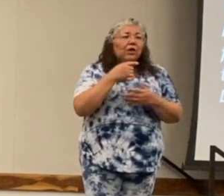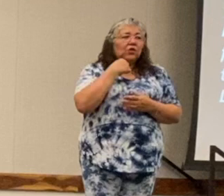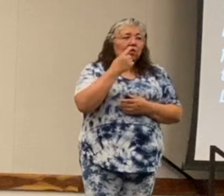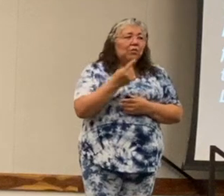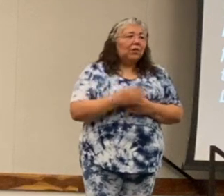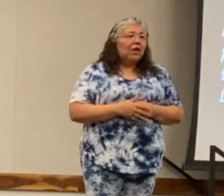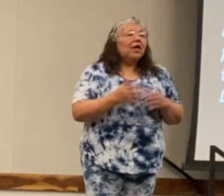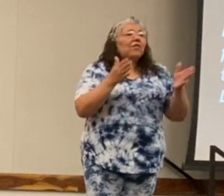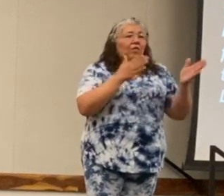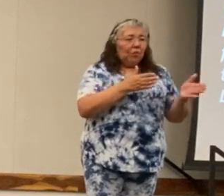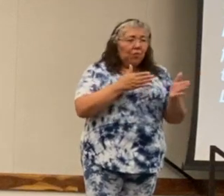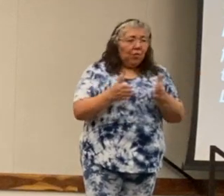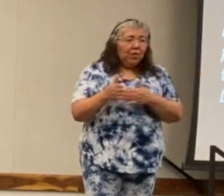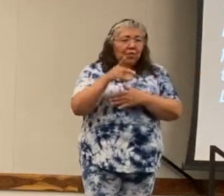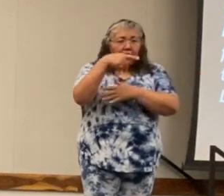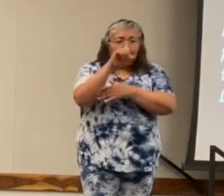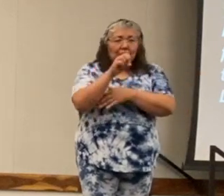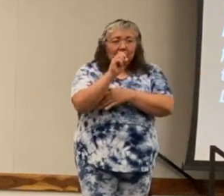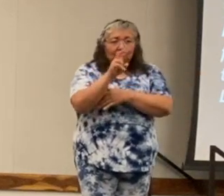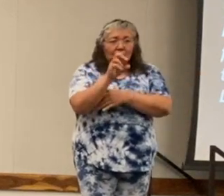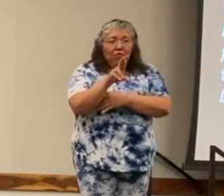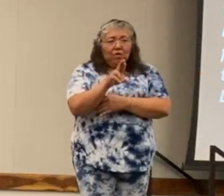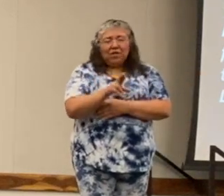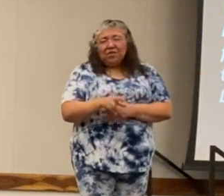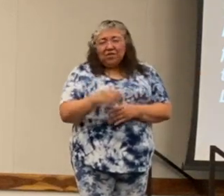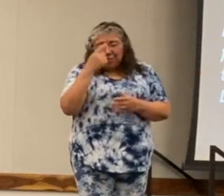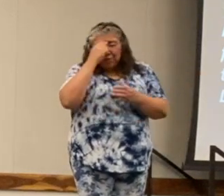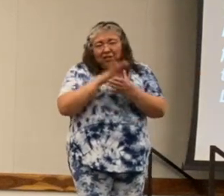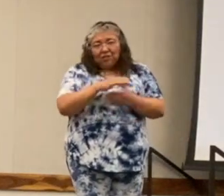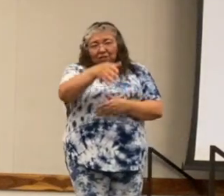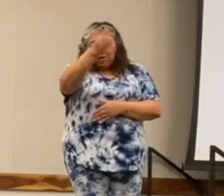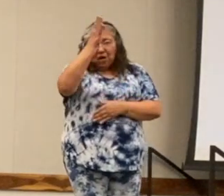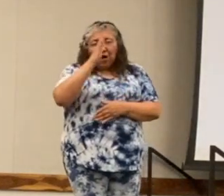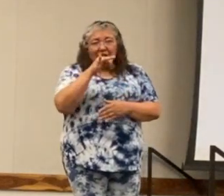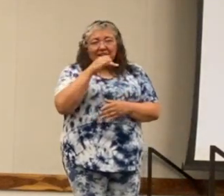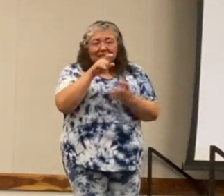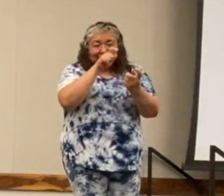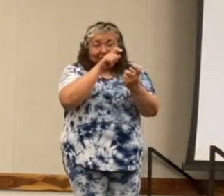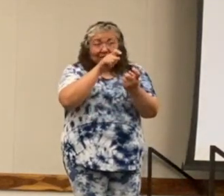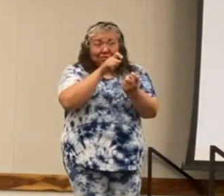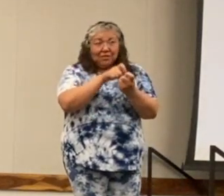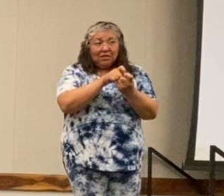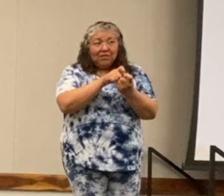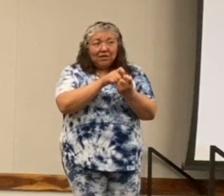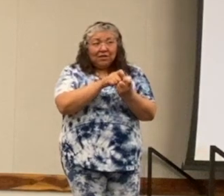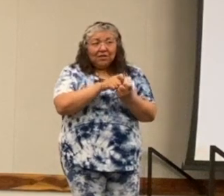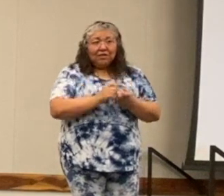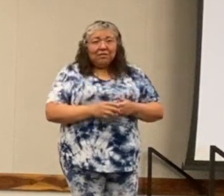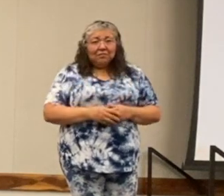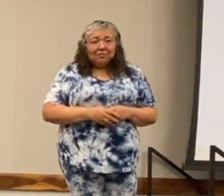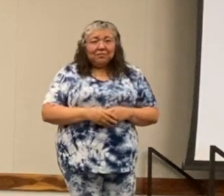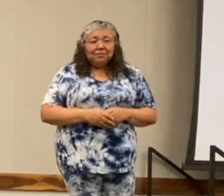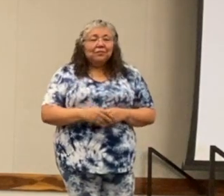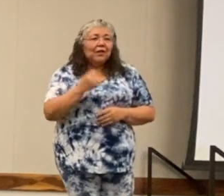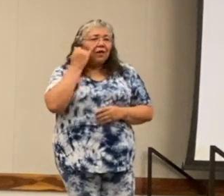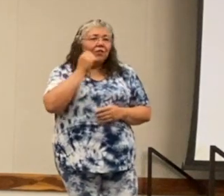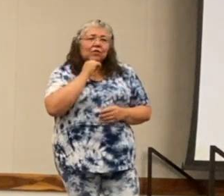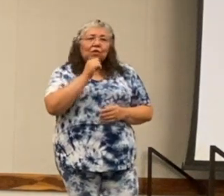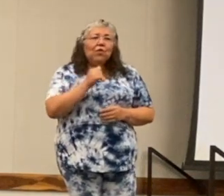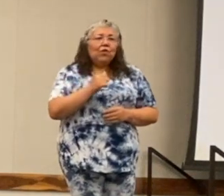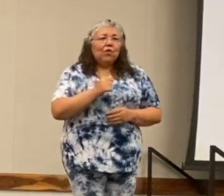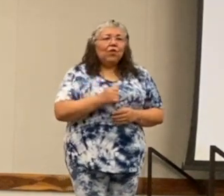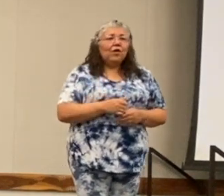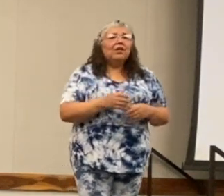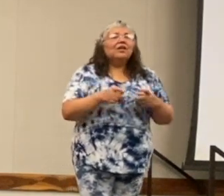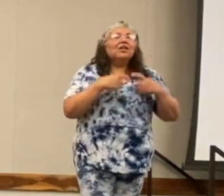they prepared the Passover. Don't you believe that God is specific? If you don't, let me give